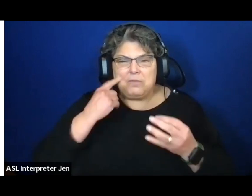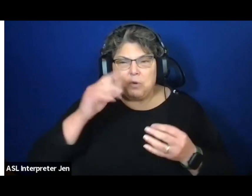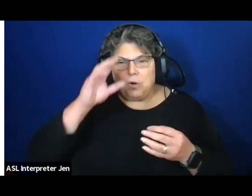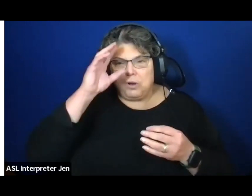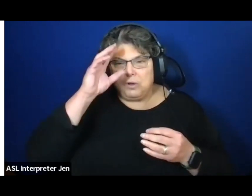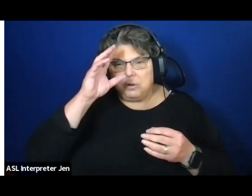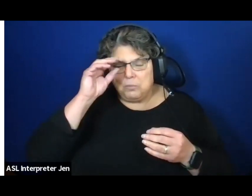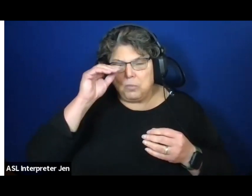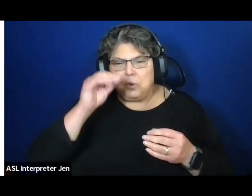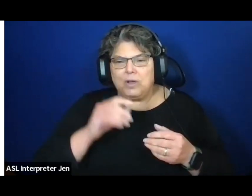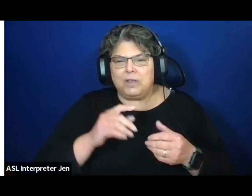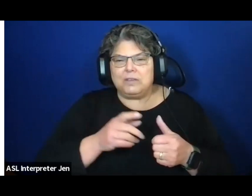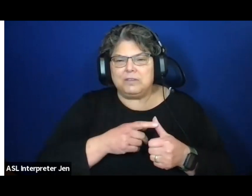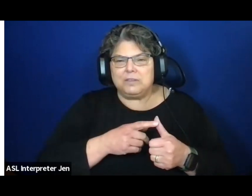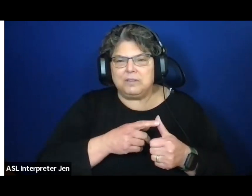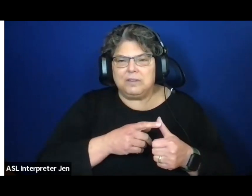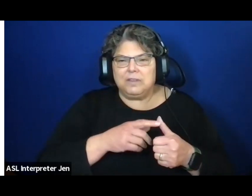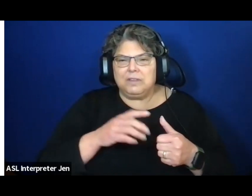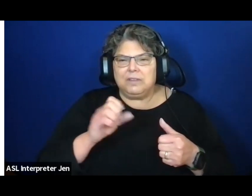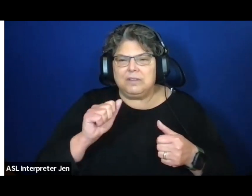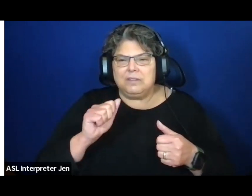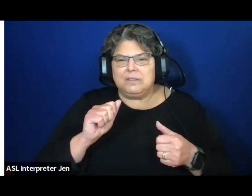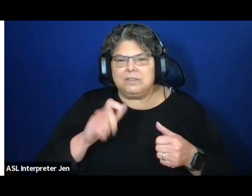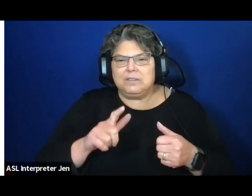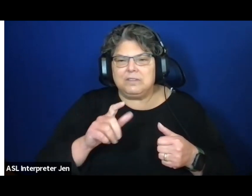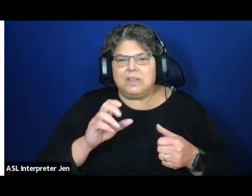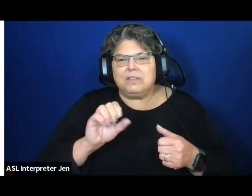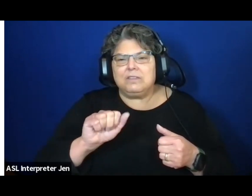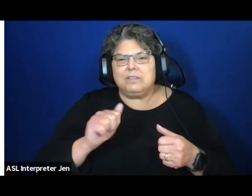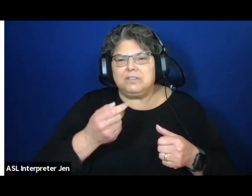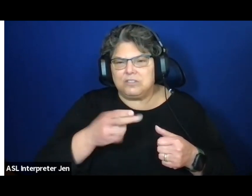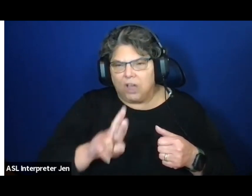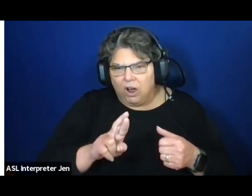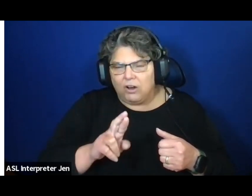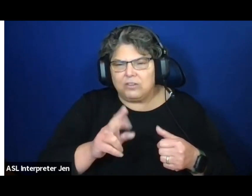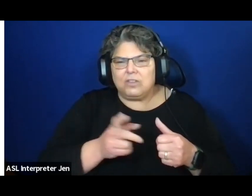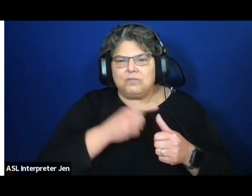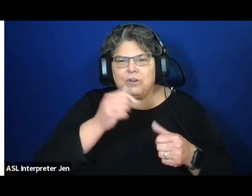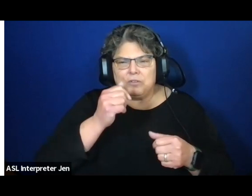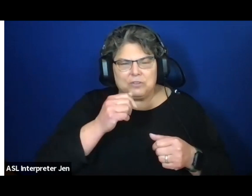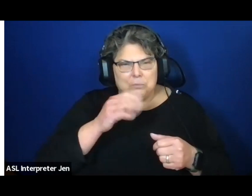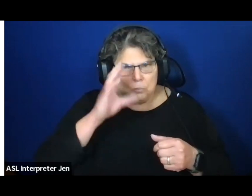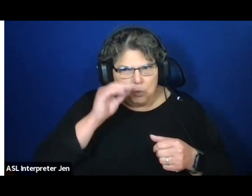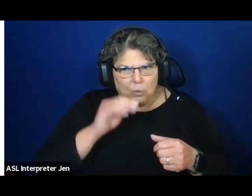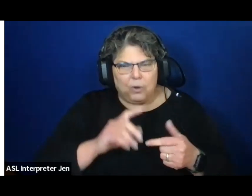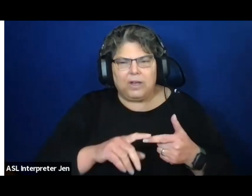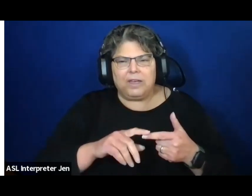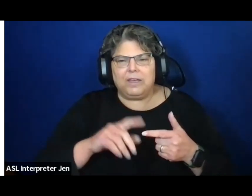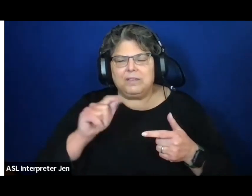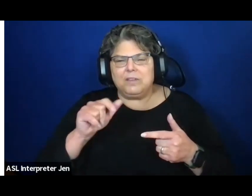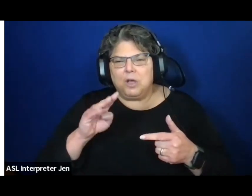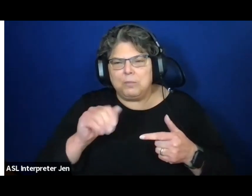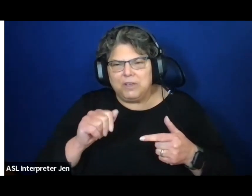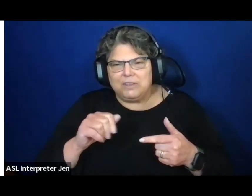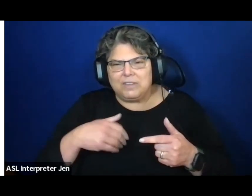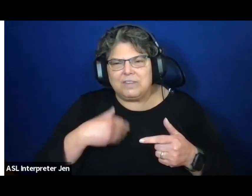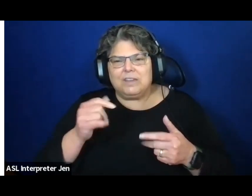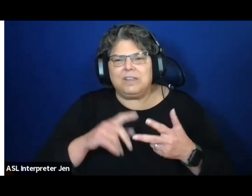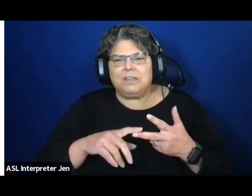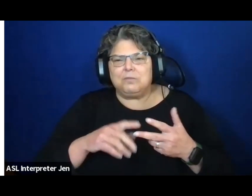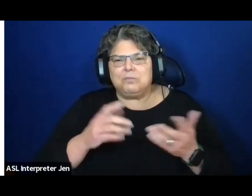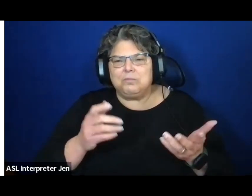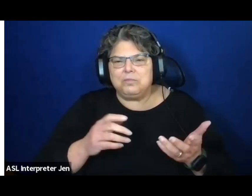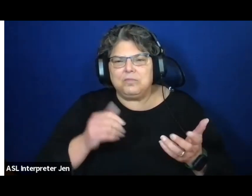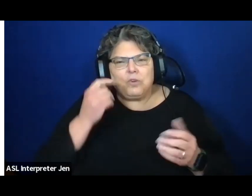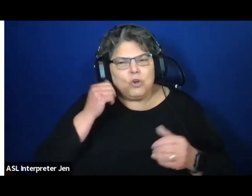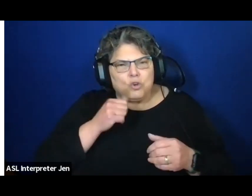I'm Sar. I'm the first boy. My dad was the first boy. My brother Tamba is the second boy. And my younger brother Fire, who lives in Sacramento. And for the girls, we